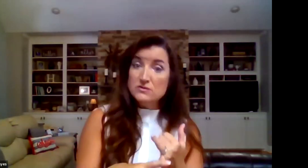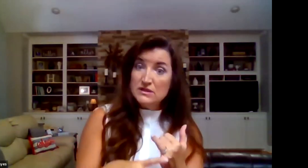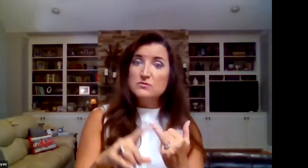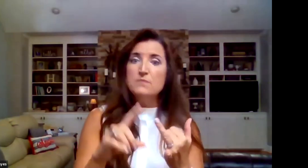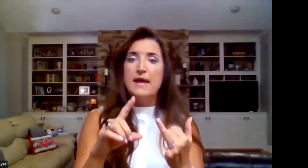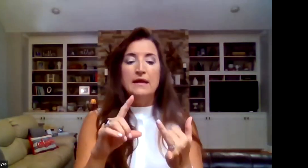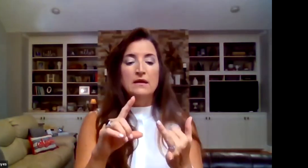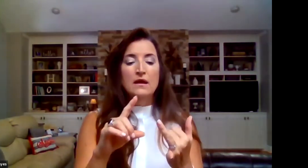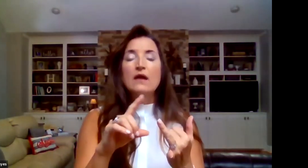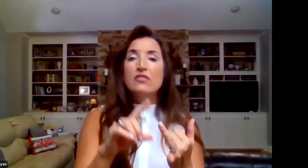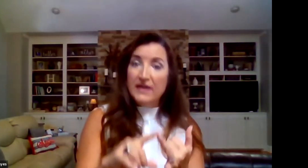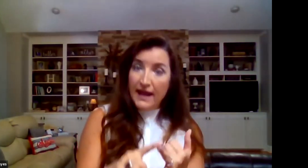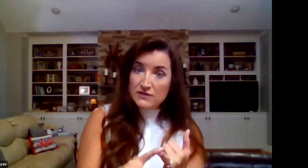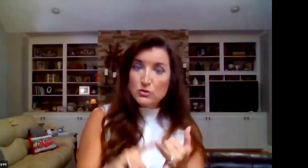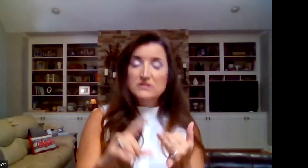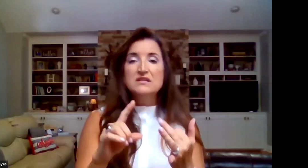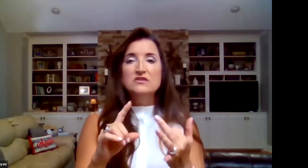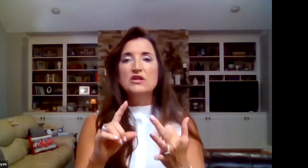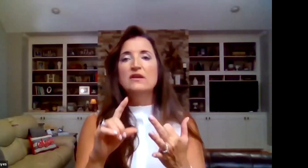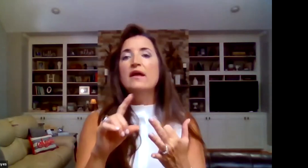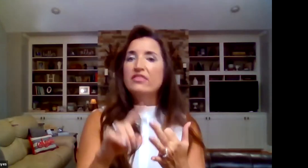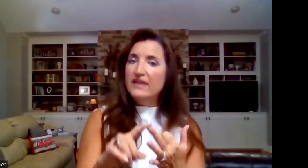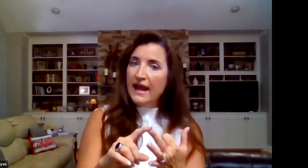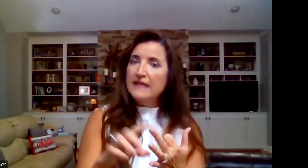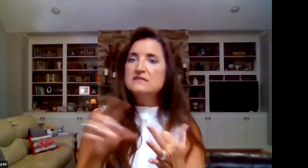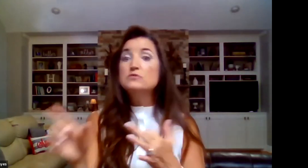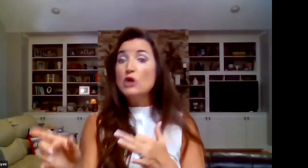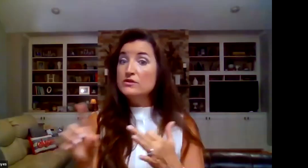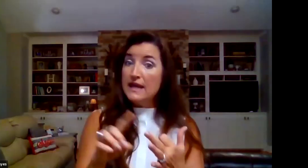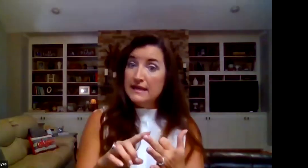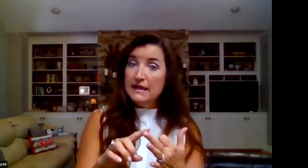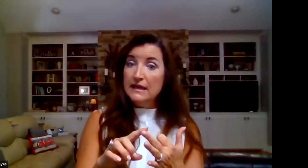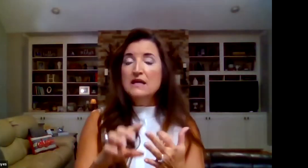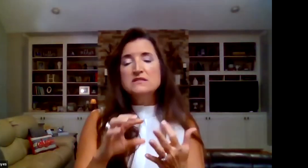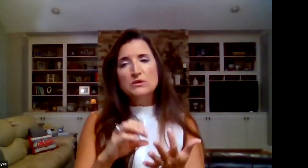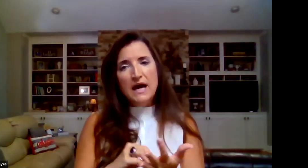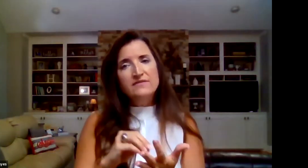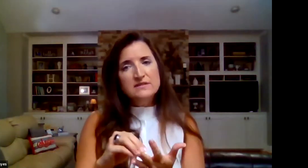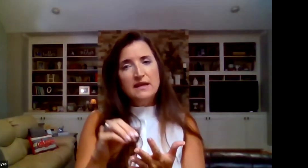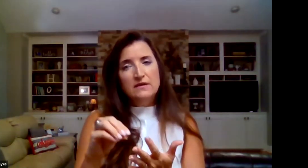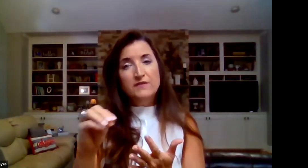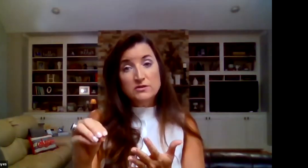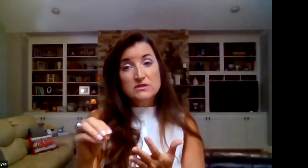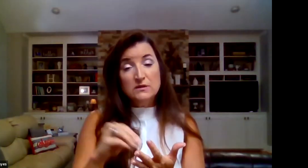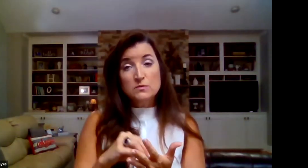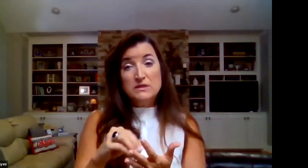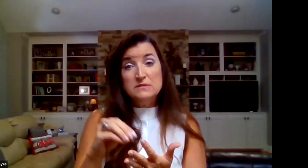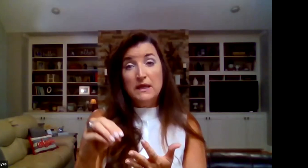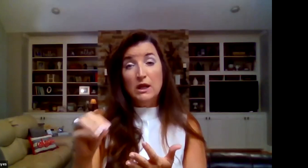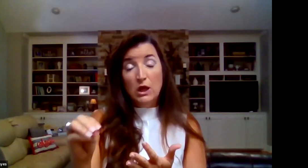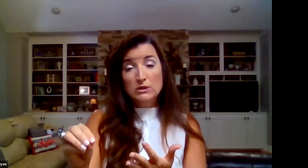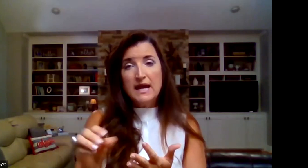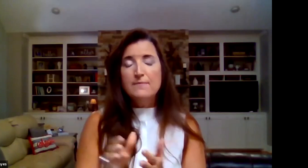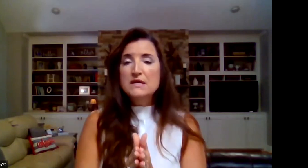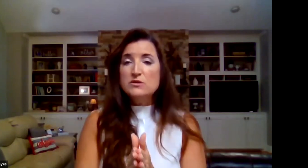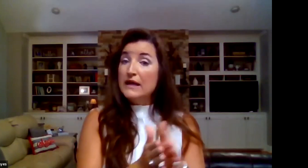or his sensory needs were met. Then I had joint attention. Then I had some turn taking. So a lot of executive function skills we